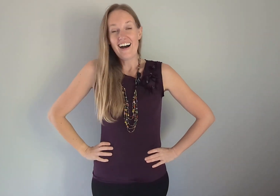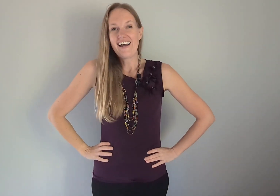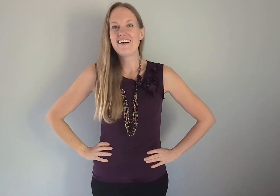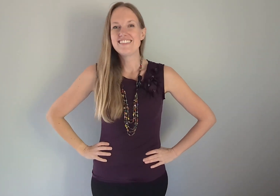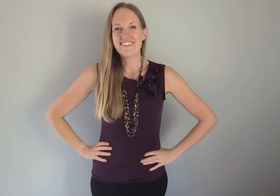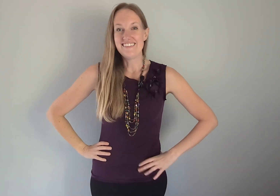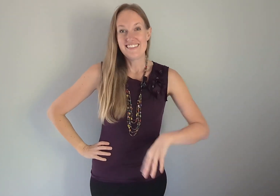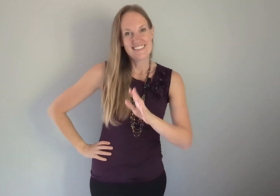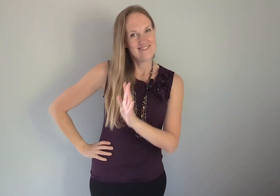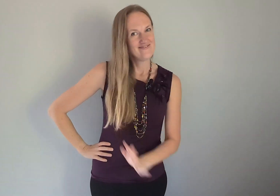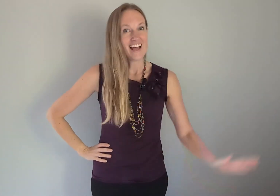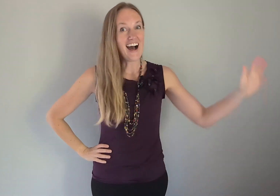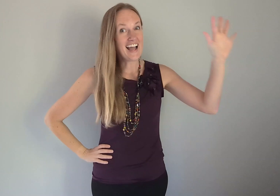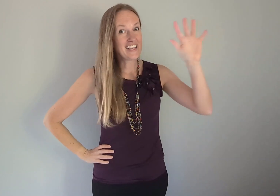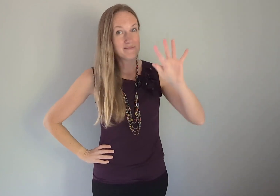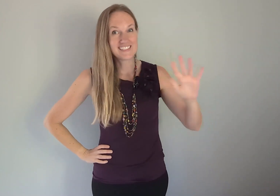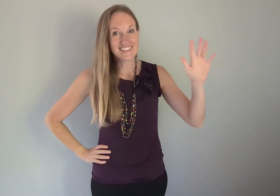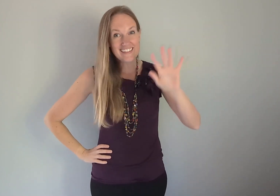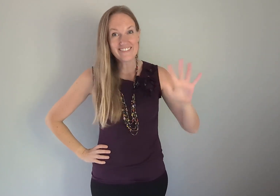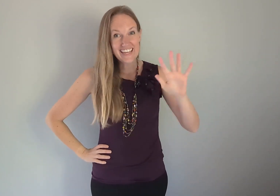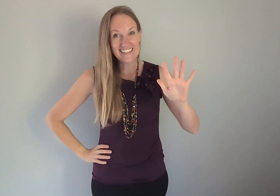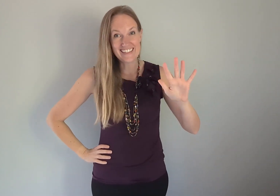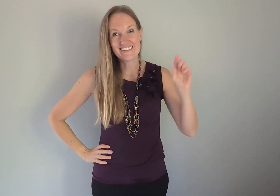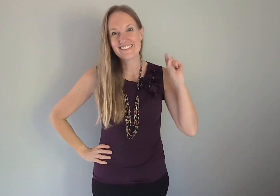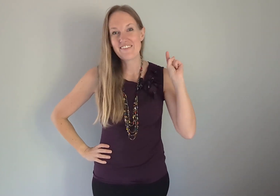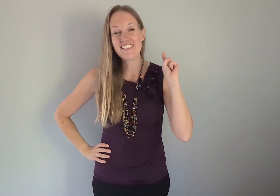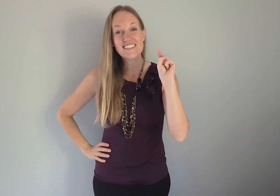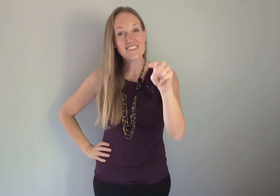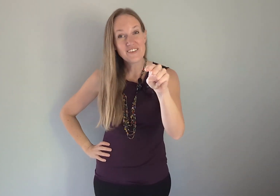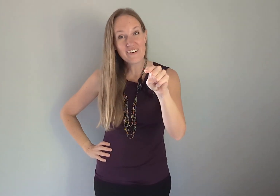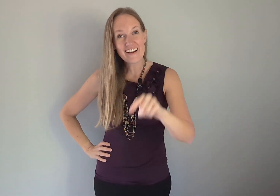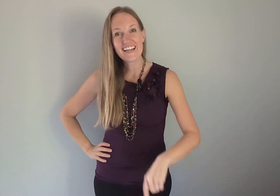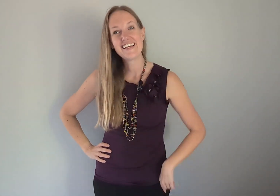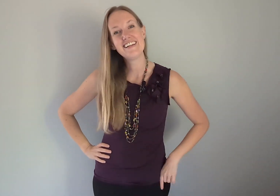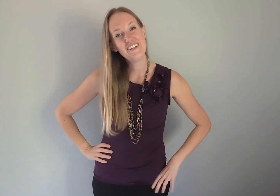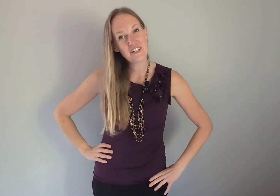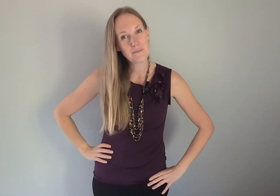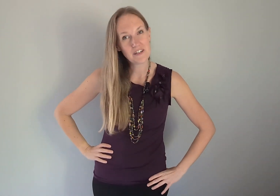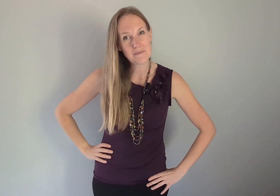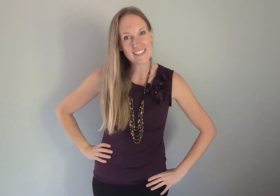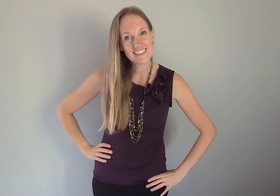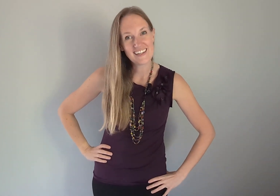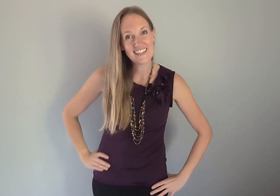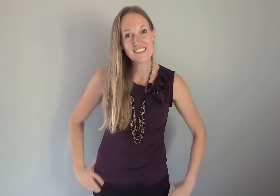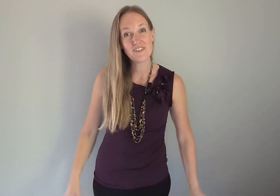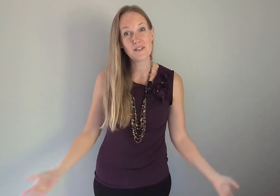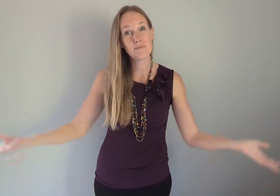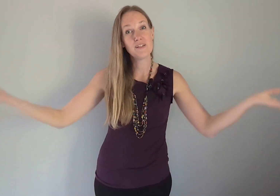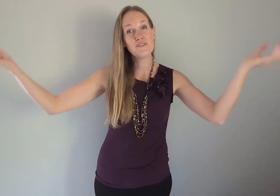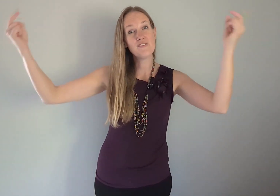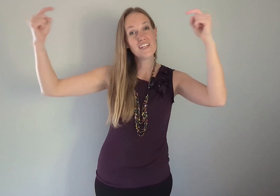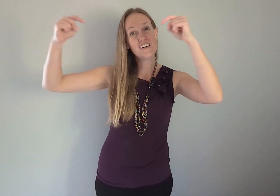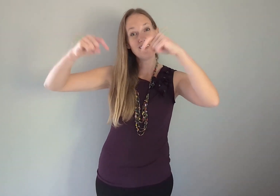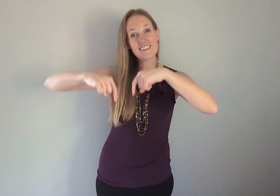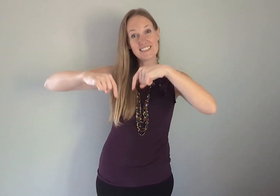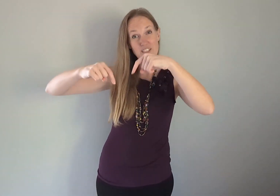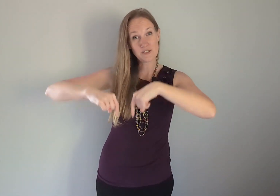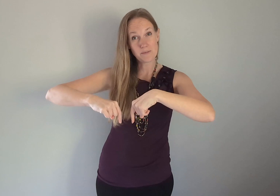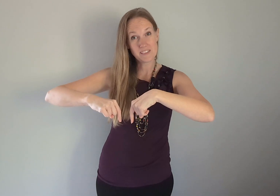And also, I am still left-handed. So that means if you are right-handed, you're going to mirror my signs. If you look below the video, there's a description